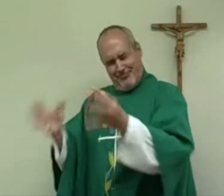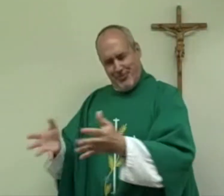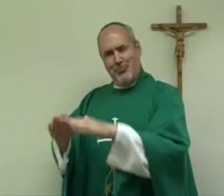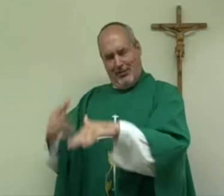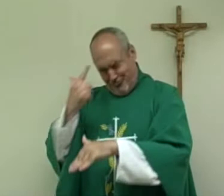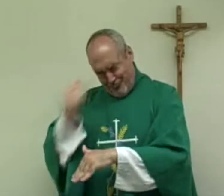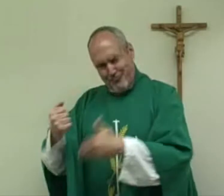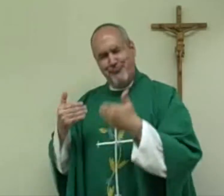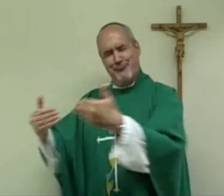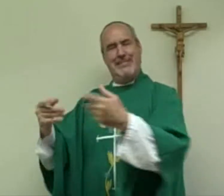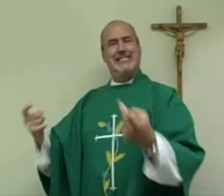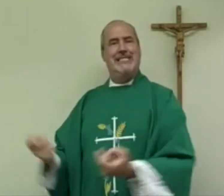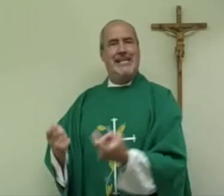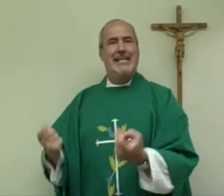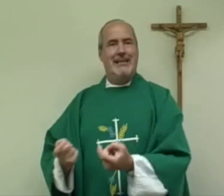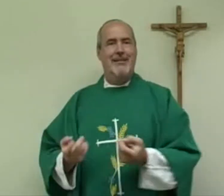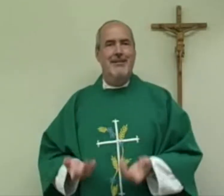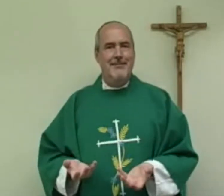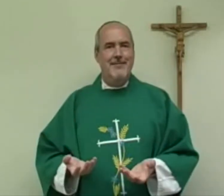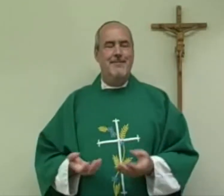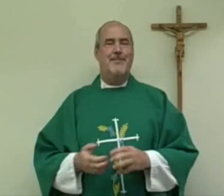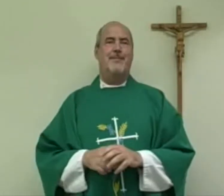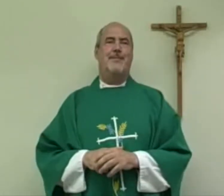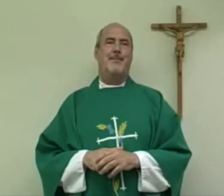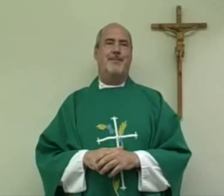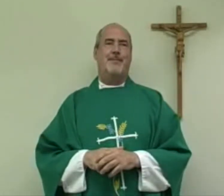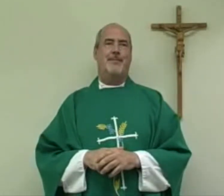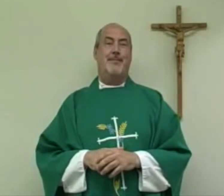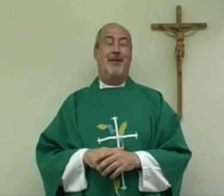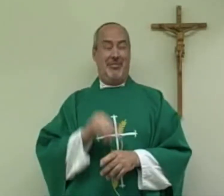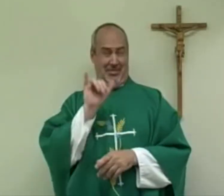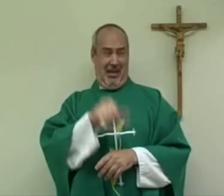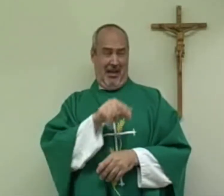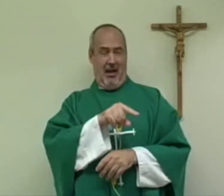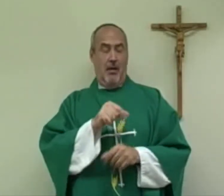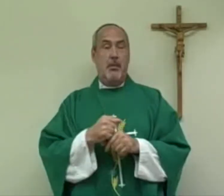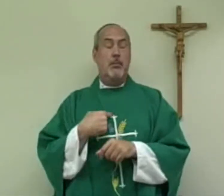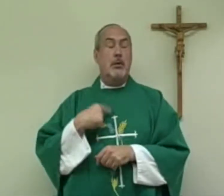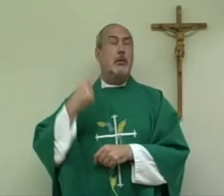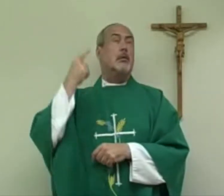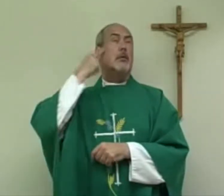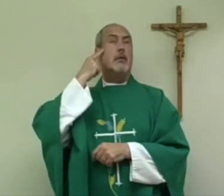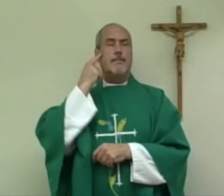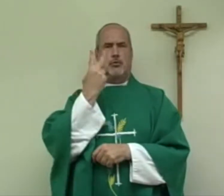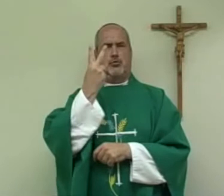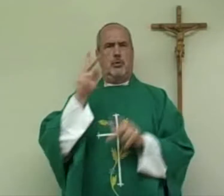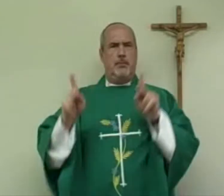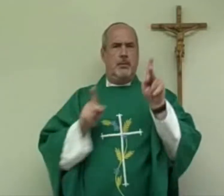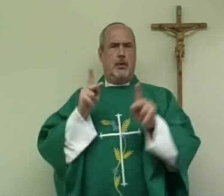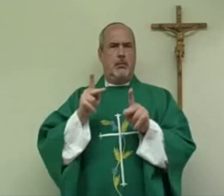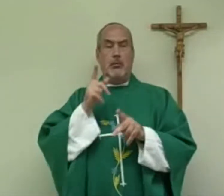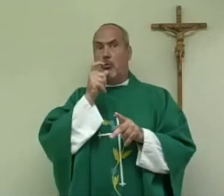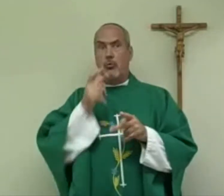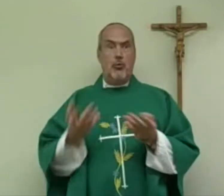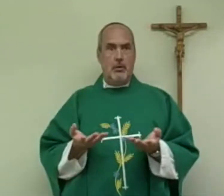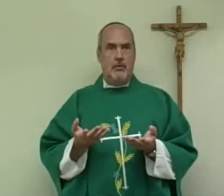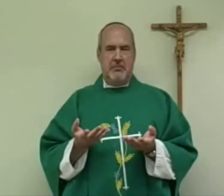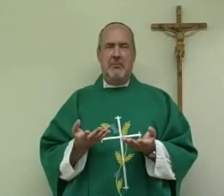than to permit their children to sin or to teach children to sin. And that really made me think about